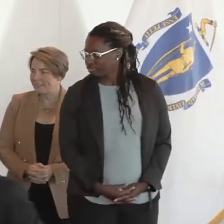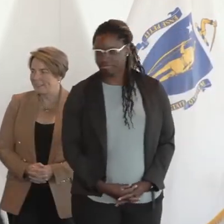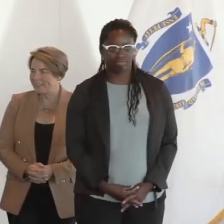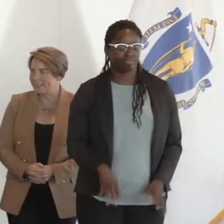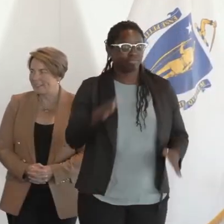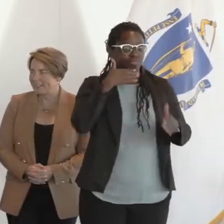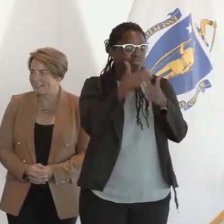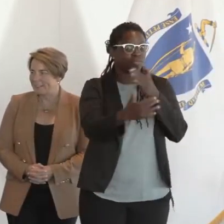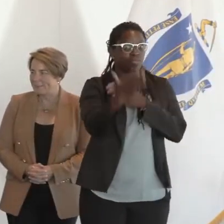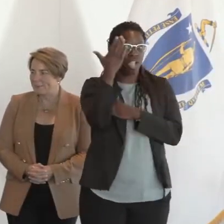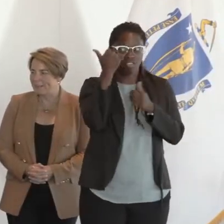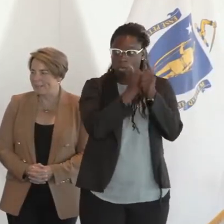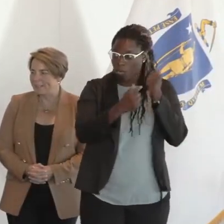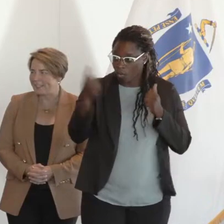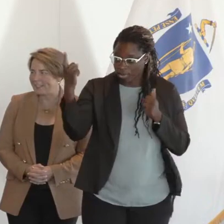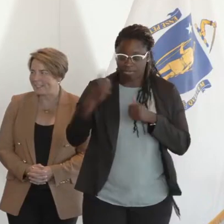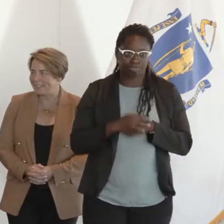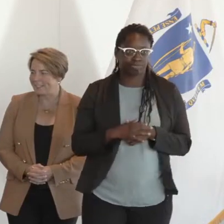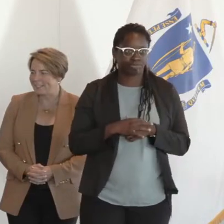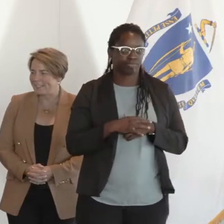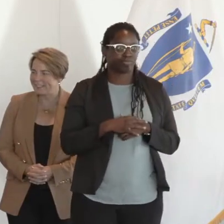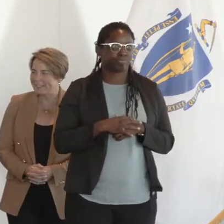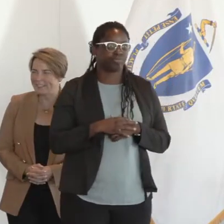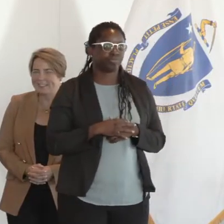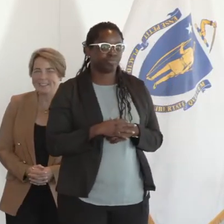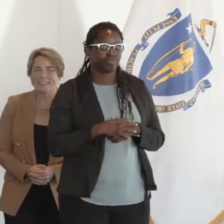morning, everyone. Good morning.